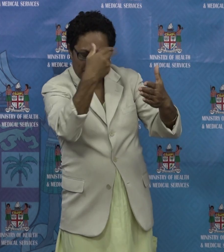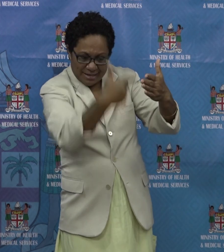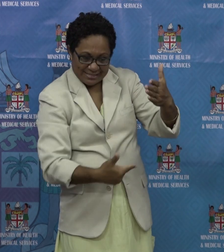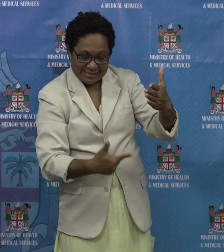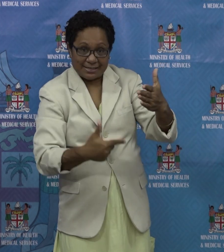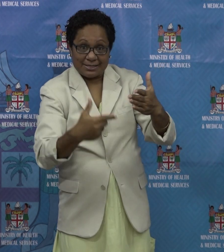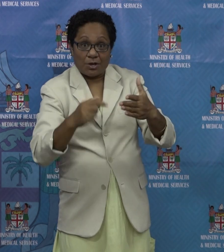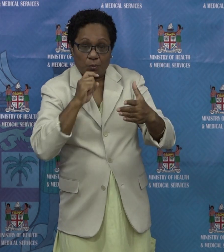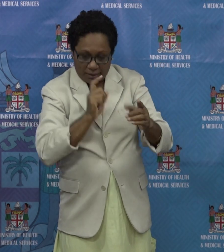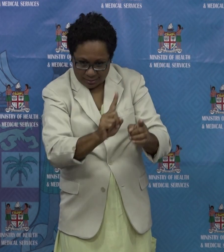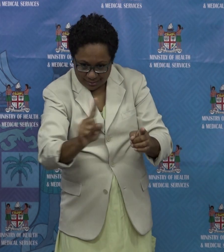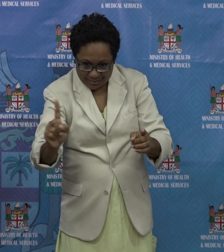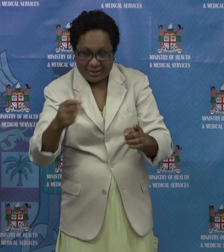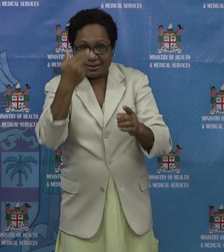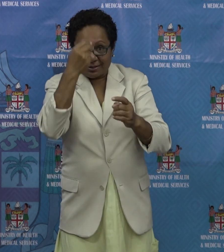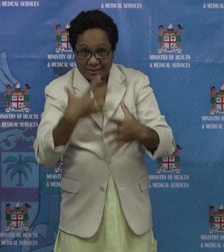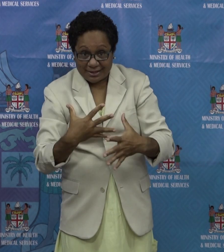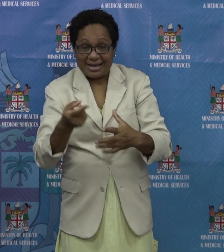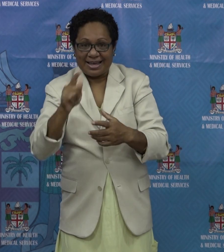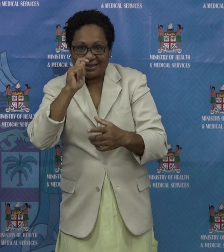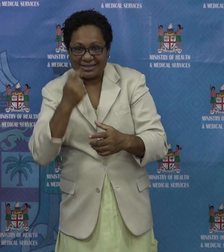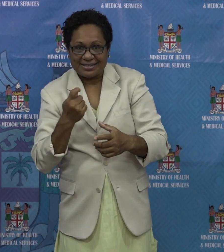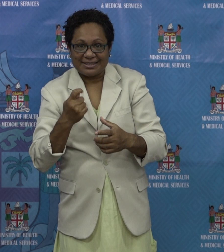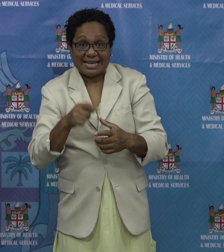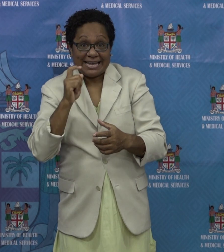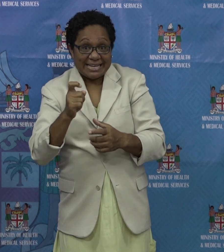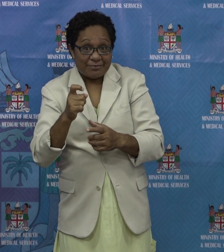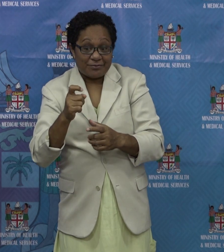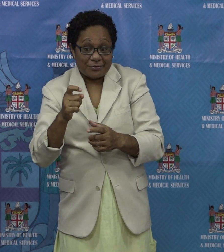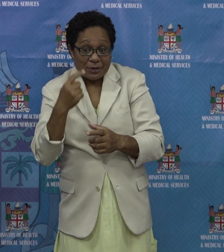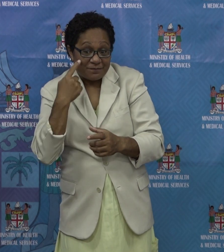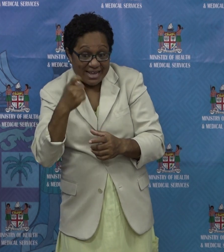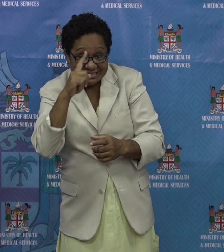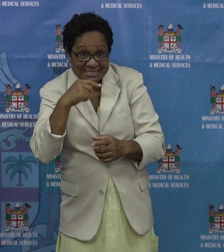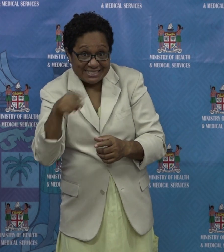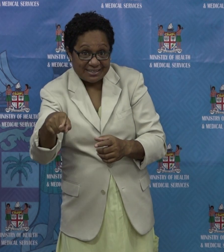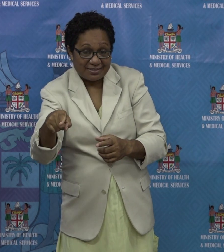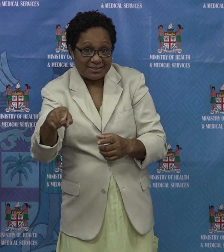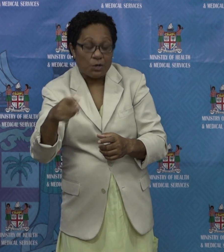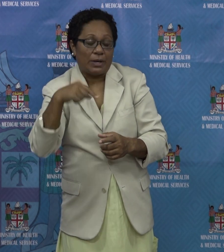a positive among them, we know that because of the lockdown, they won't move much.